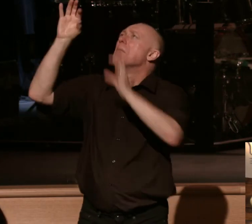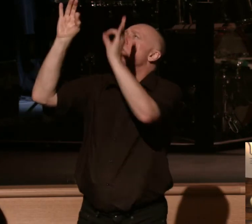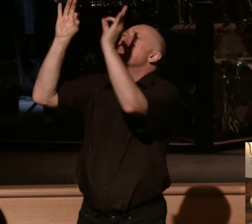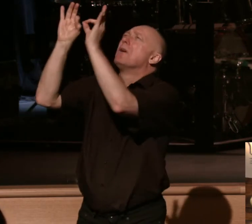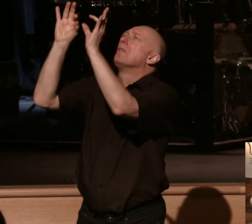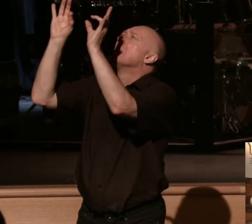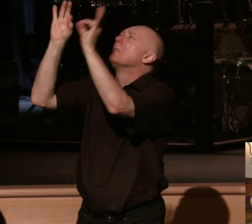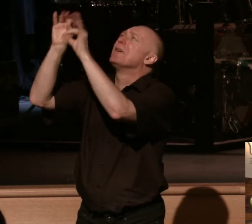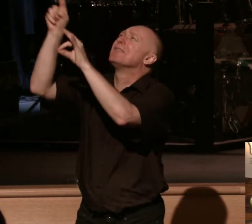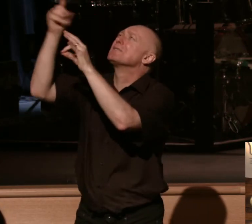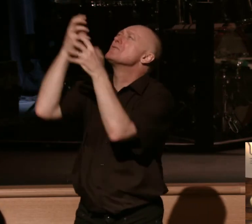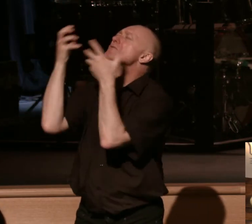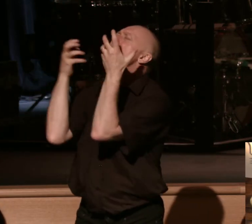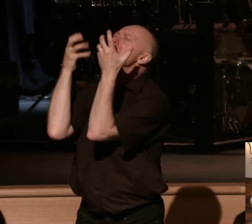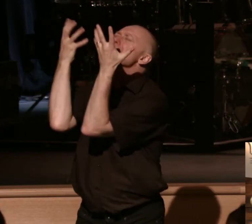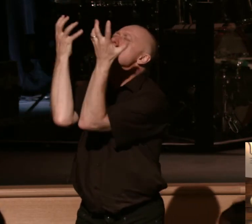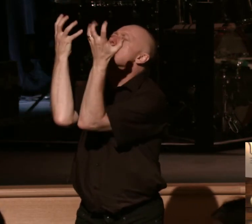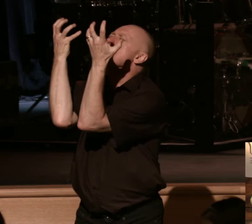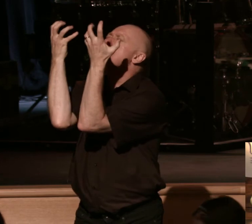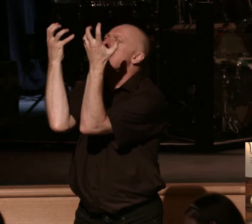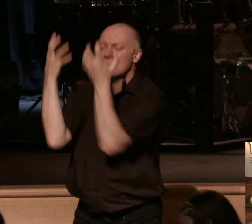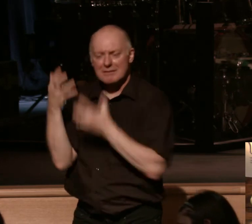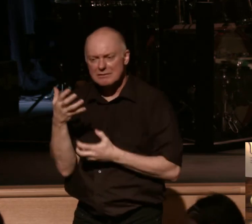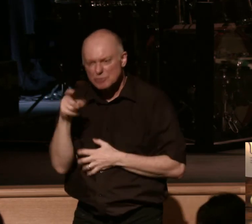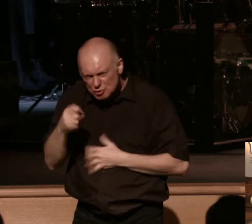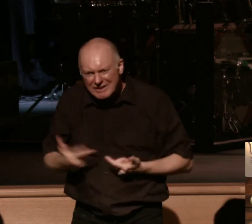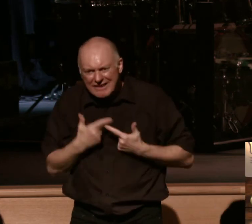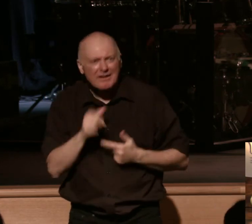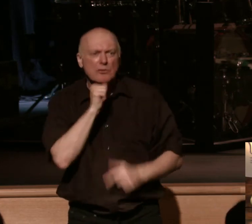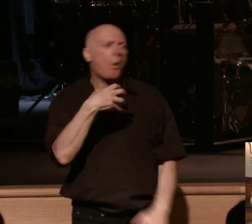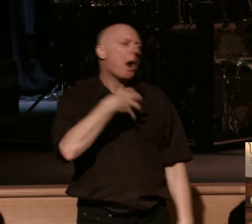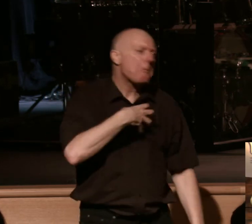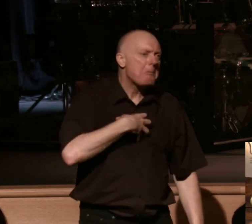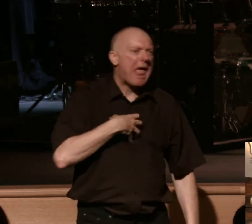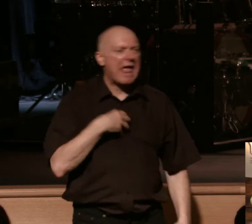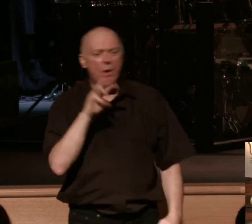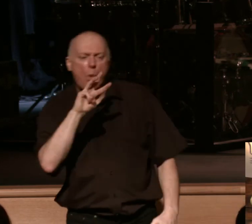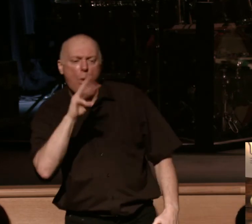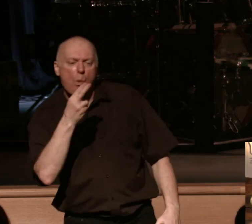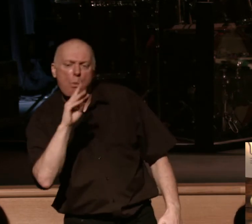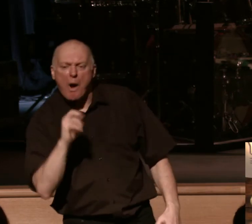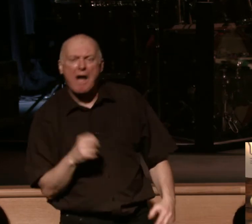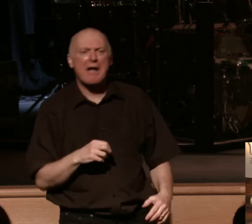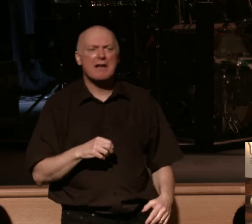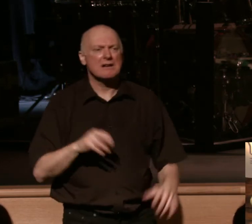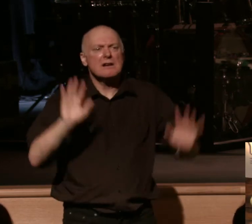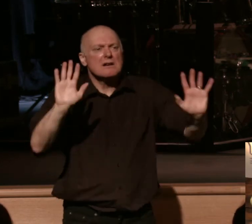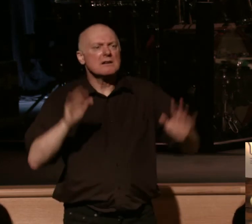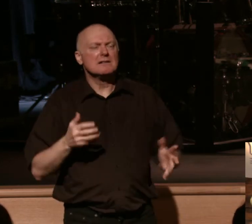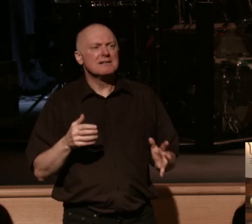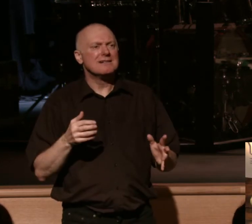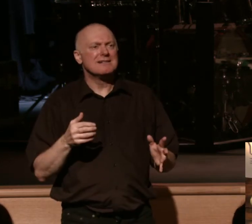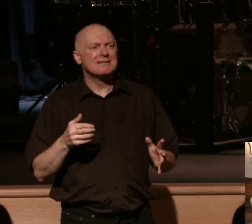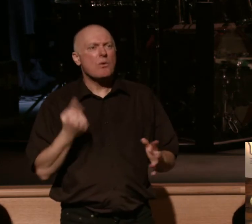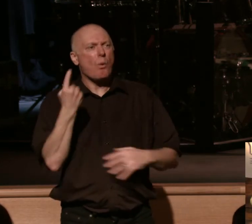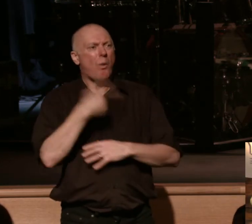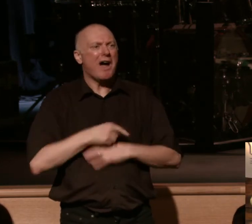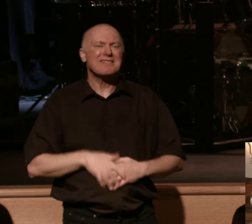that's that's kind of a powerful way to live not whining not complaining but you're groaning and you're saying man one day this is this is gonna be done